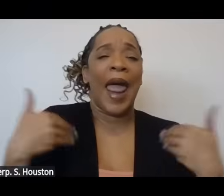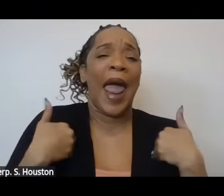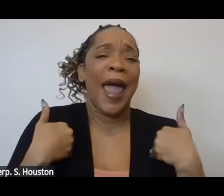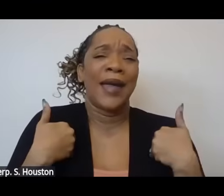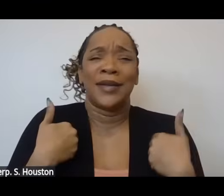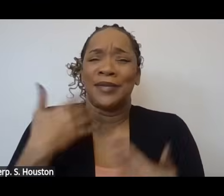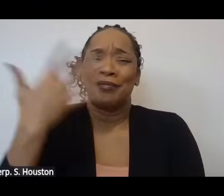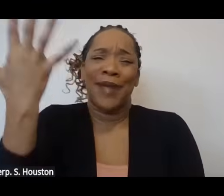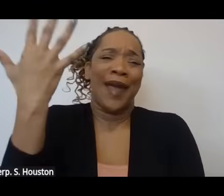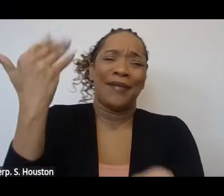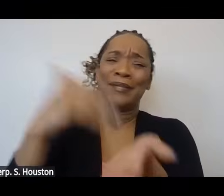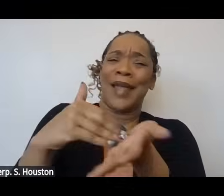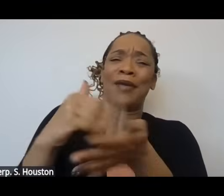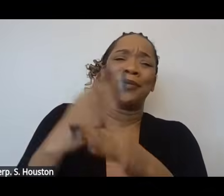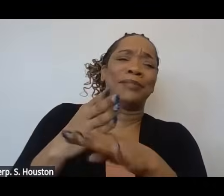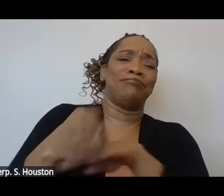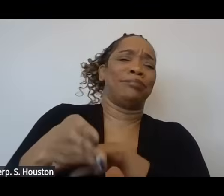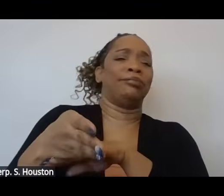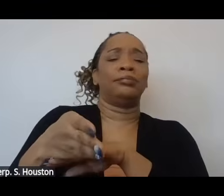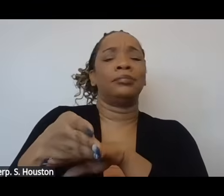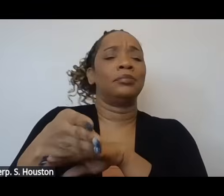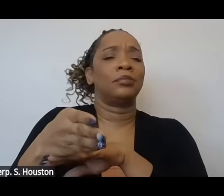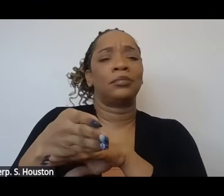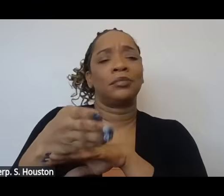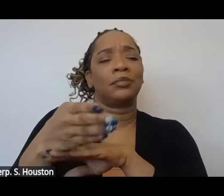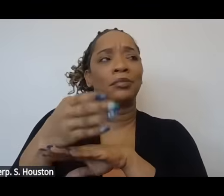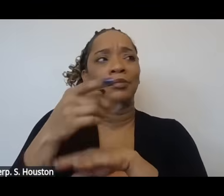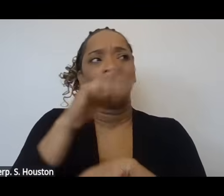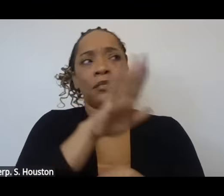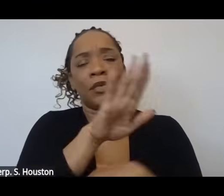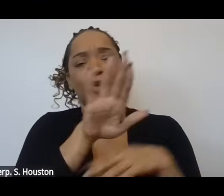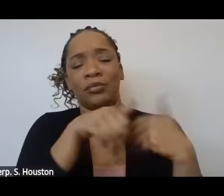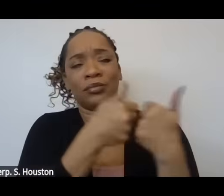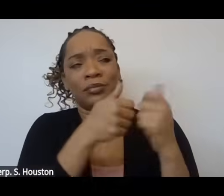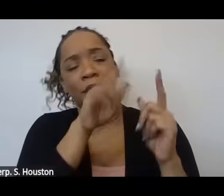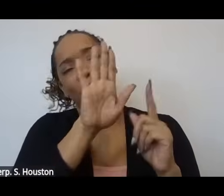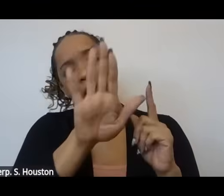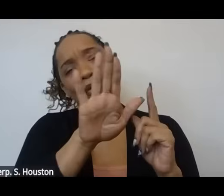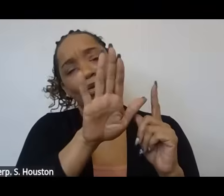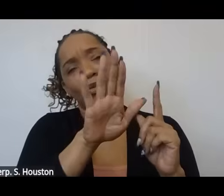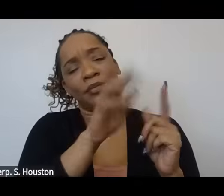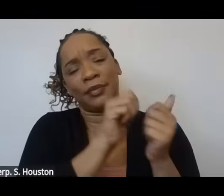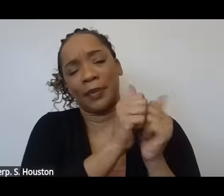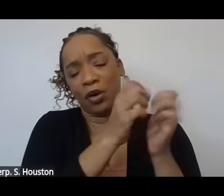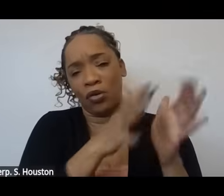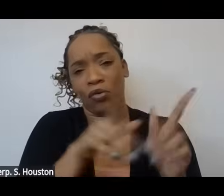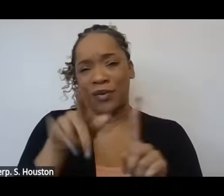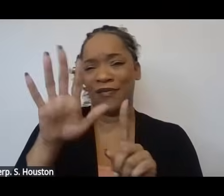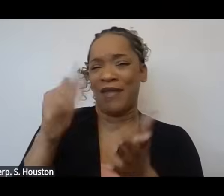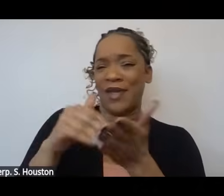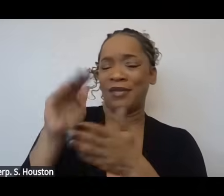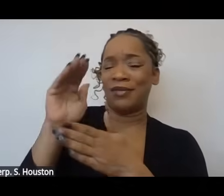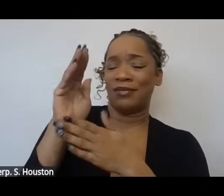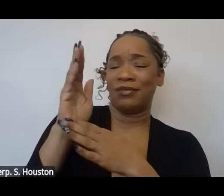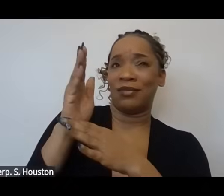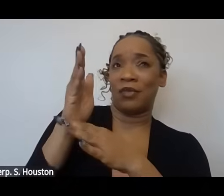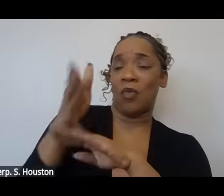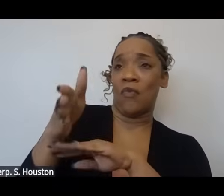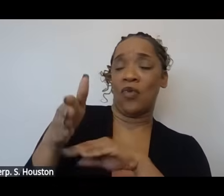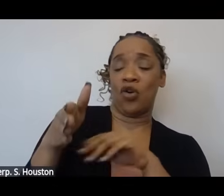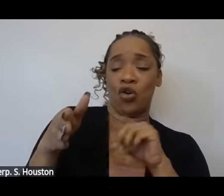5,000 signatures. If you're challenging just one circulator signature, in that instance, we're not obligated